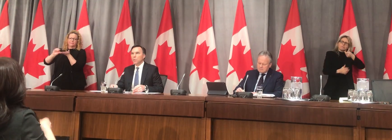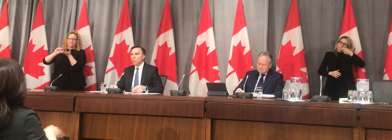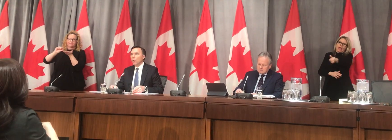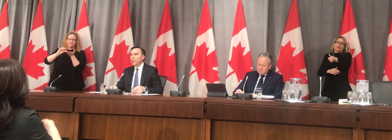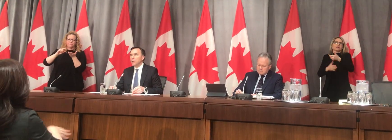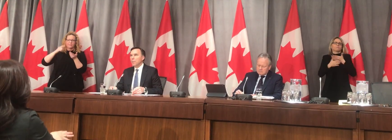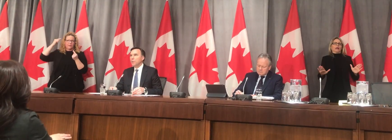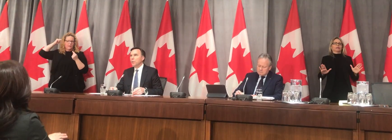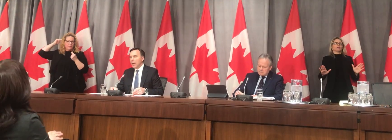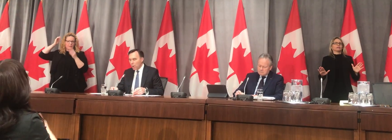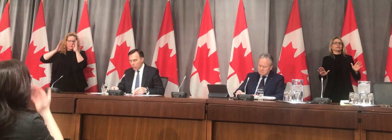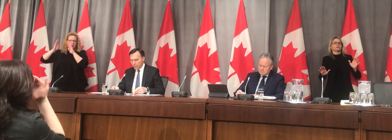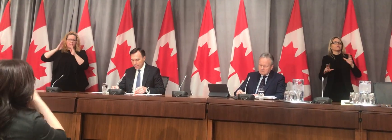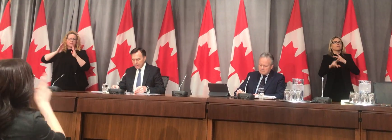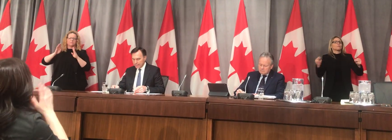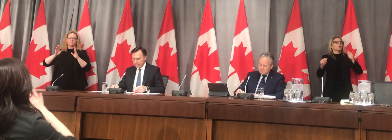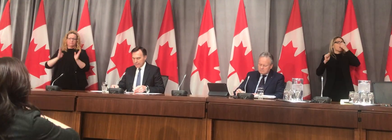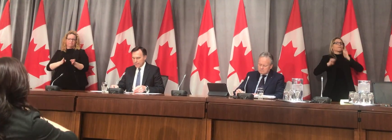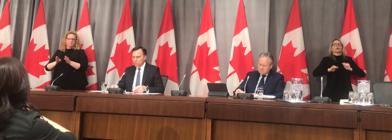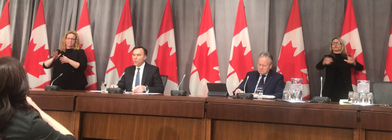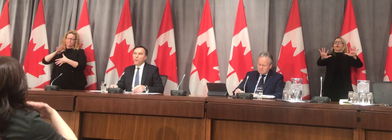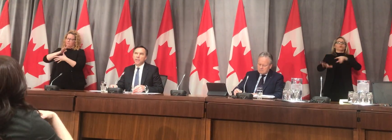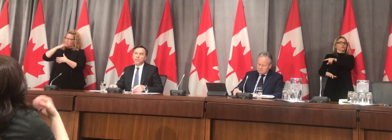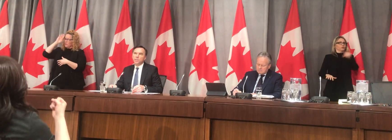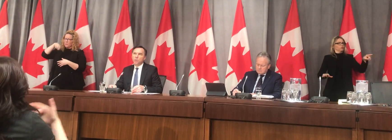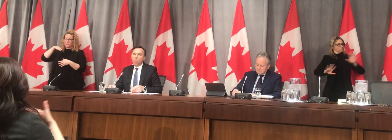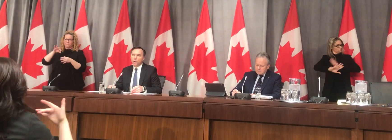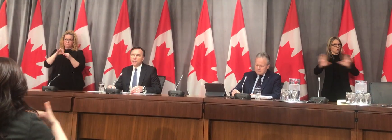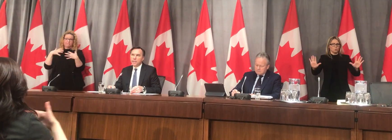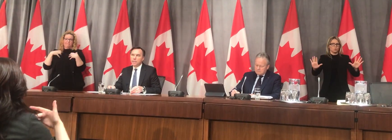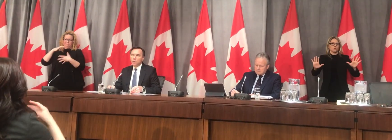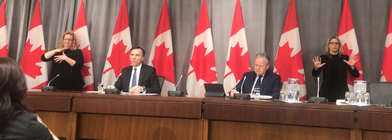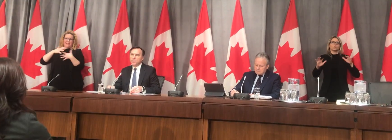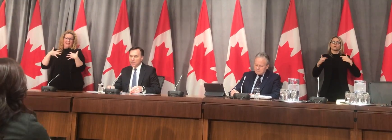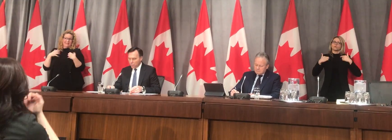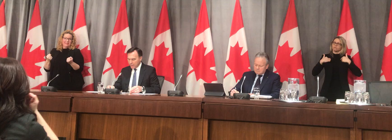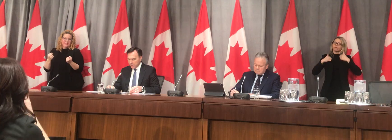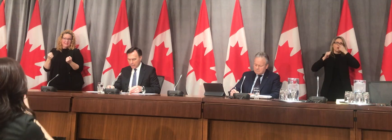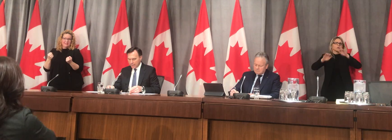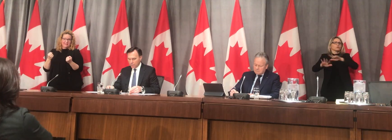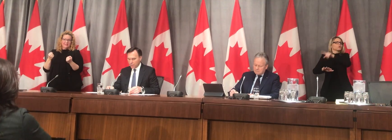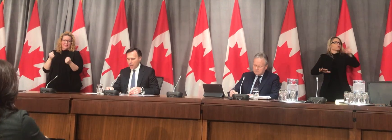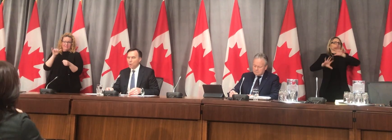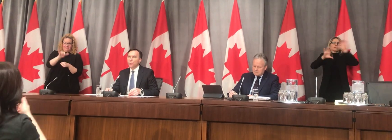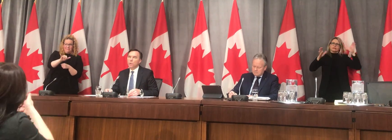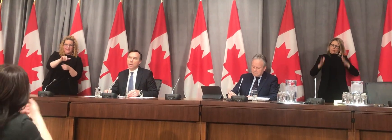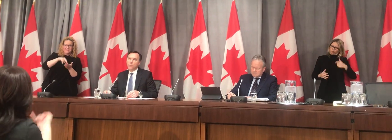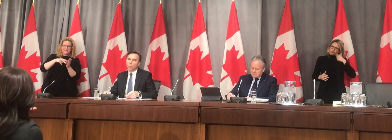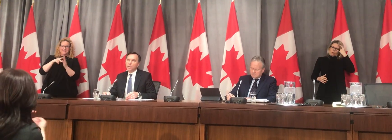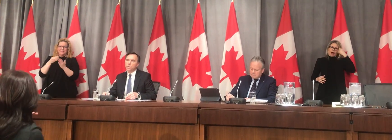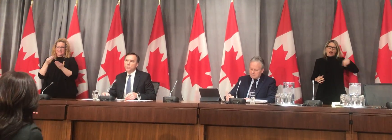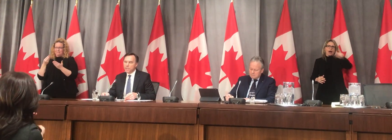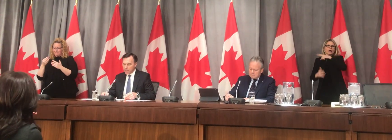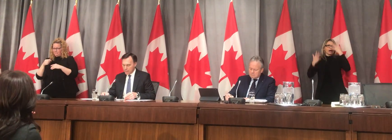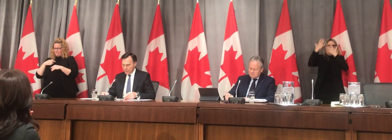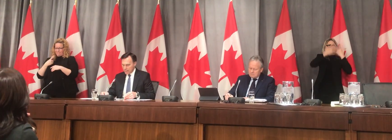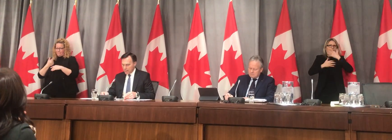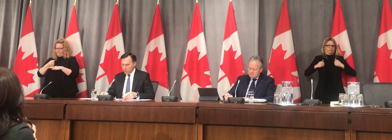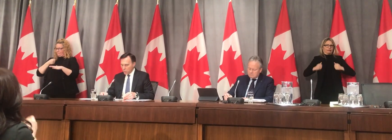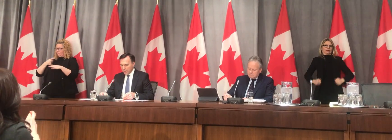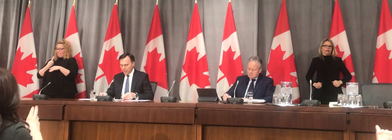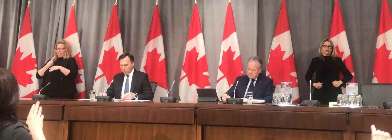know that people are worried about their health. So if you're needing to quarantine or to self-isolate or care for a loved one who's